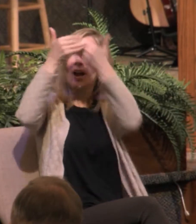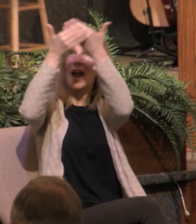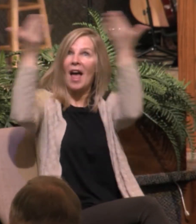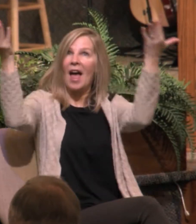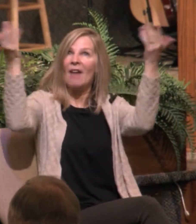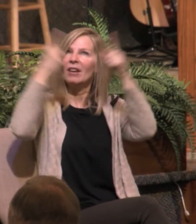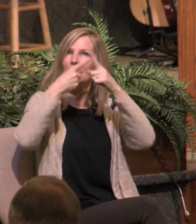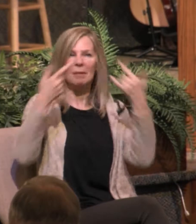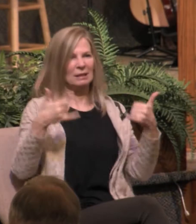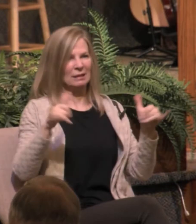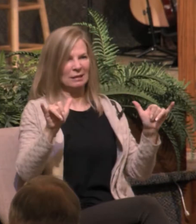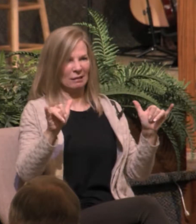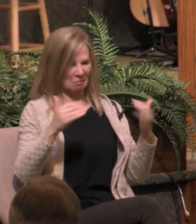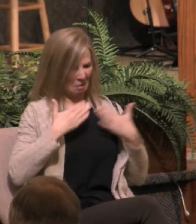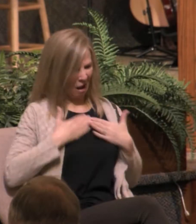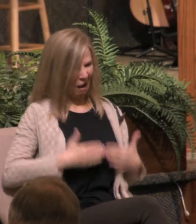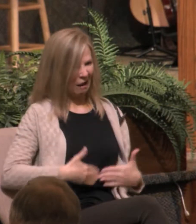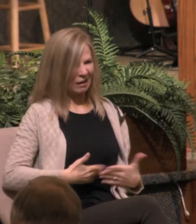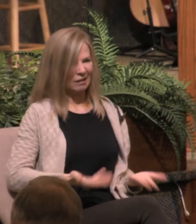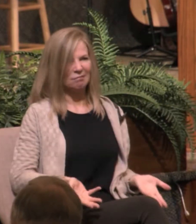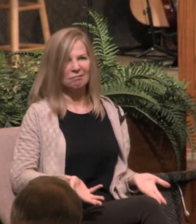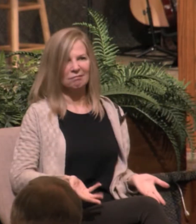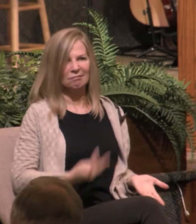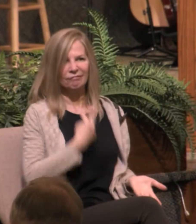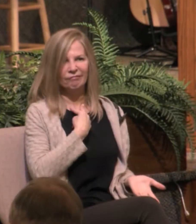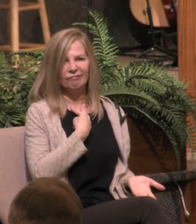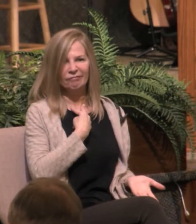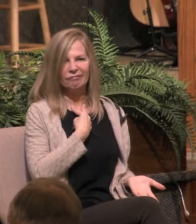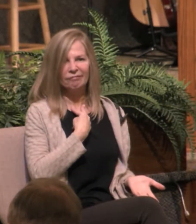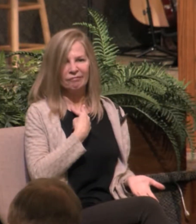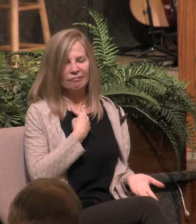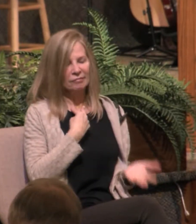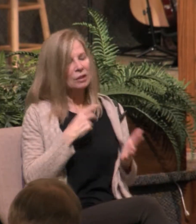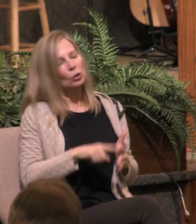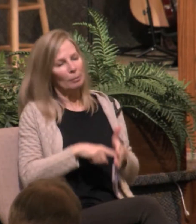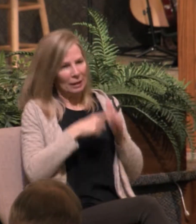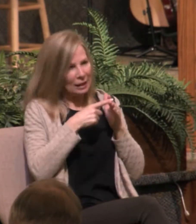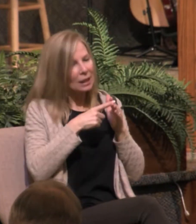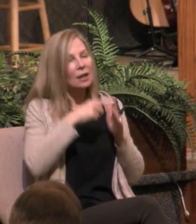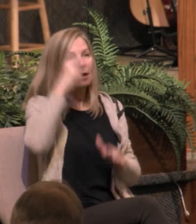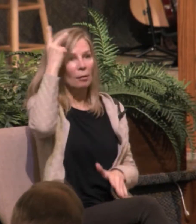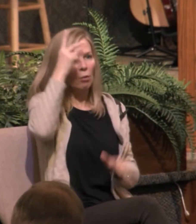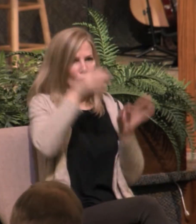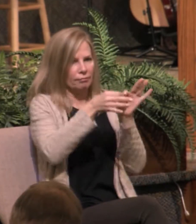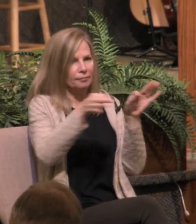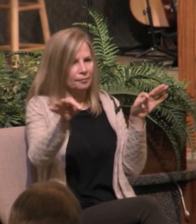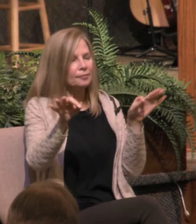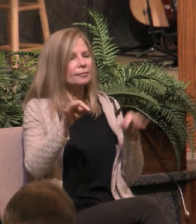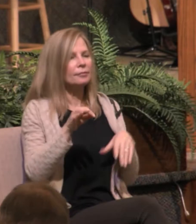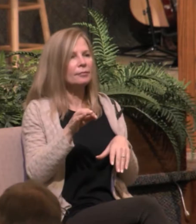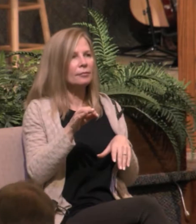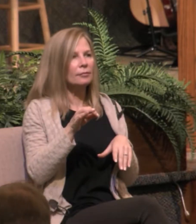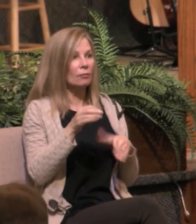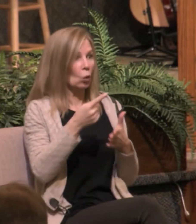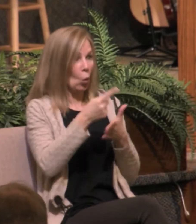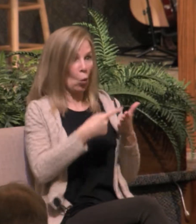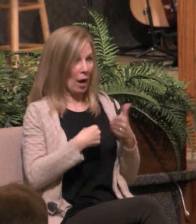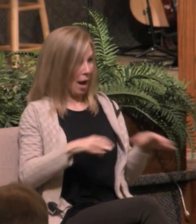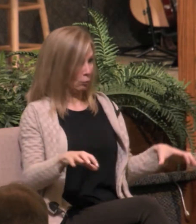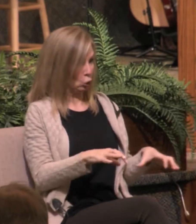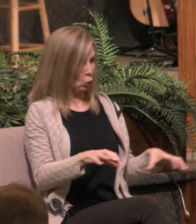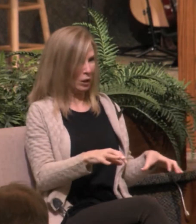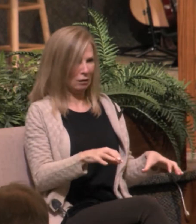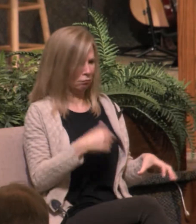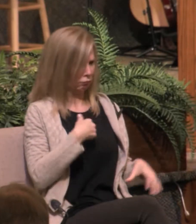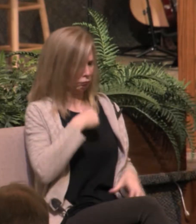these bodies. Beginning at verse 15 of Romans 7, the Apostle Paul says, "For what I am doing, I do not